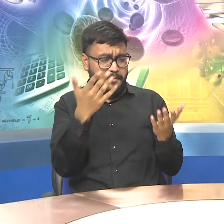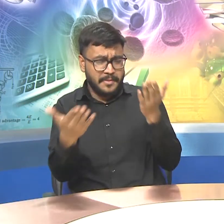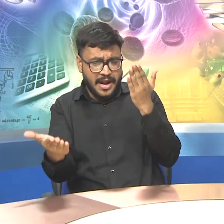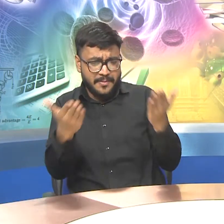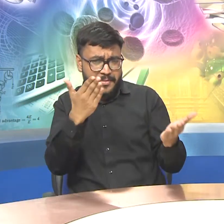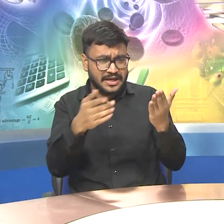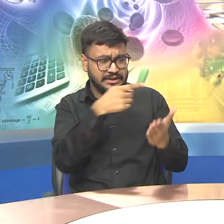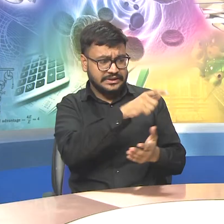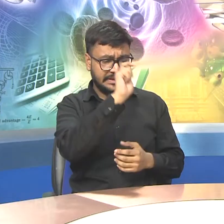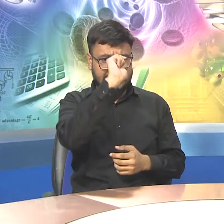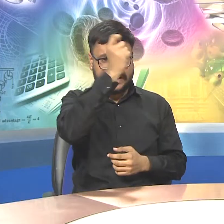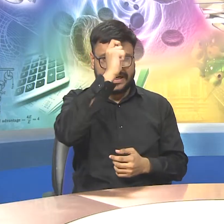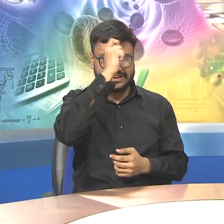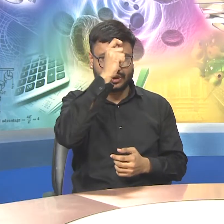word,